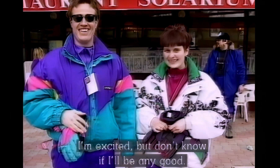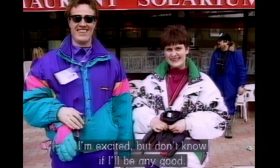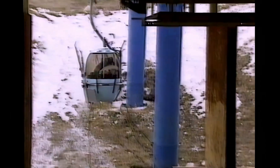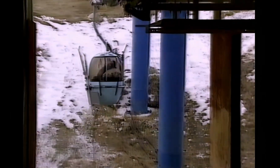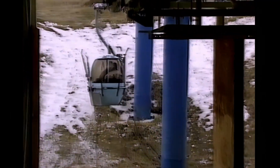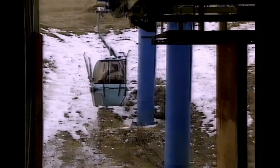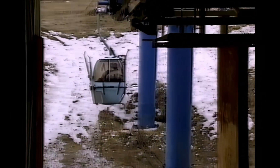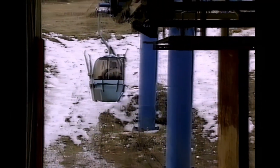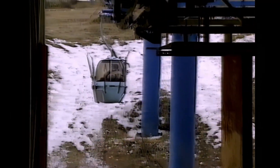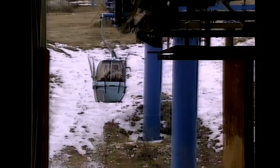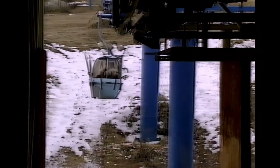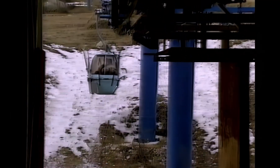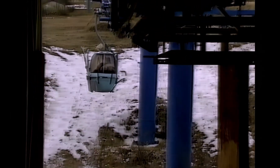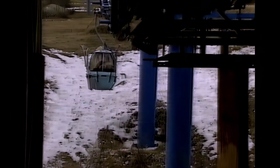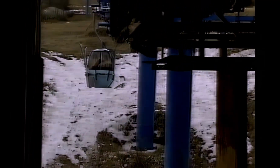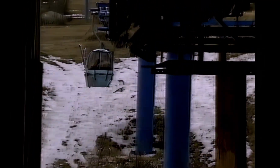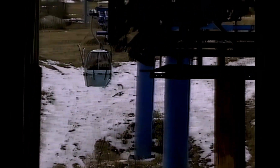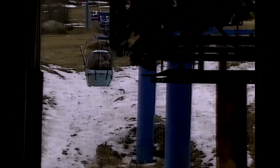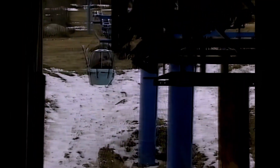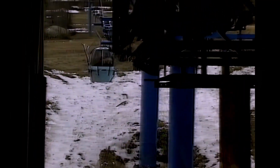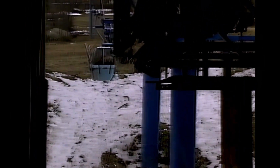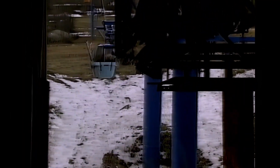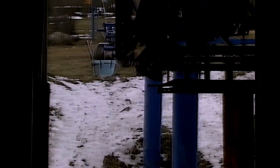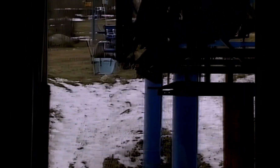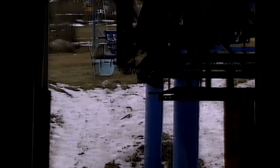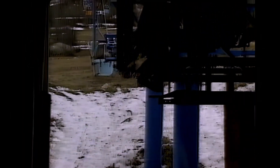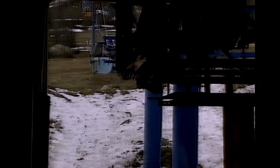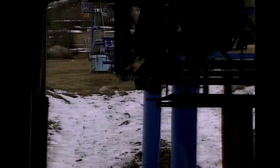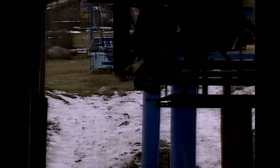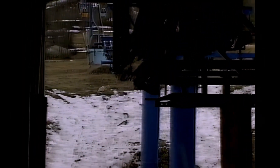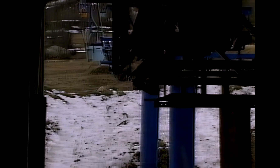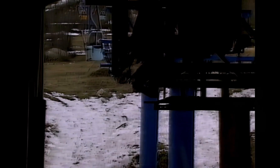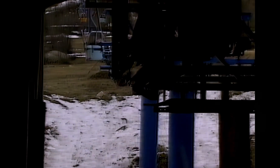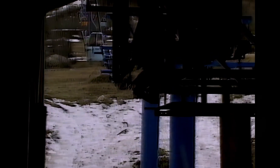ved jeg ikke, men vi må prøve at se.